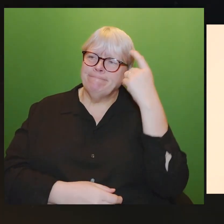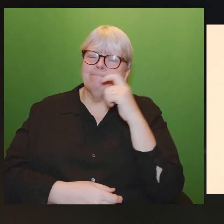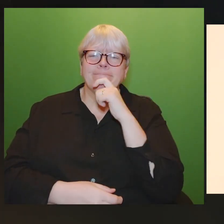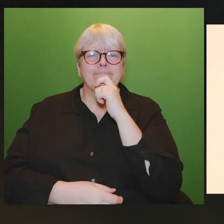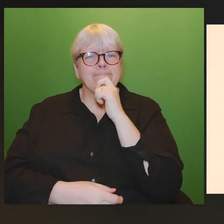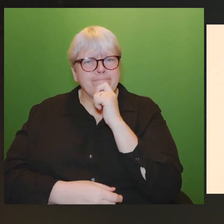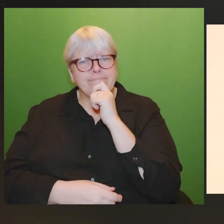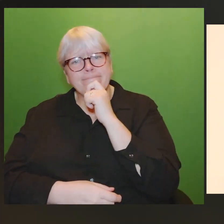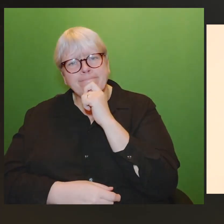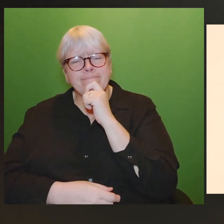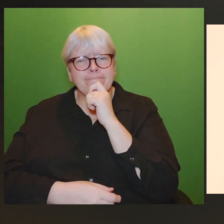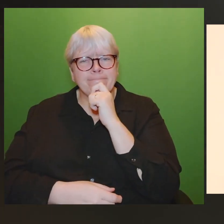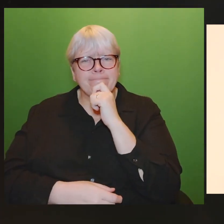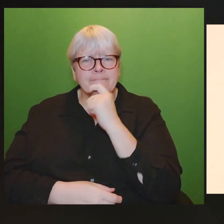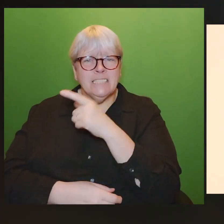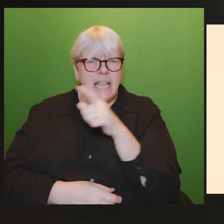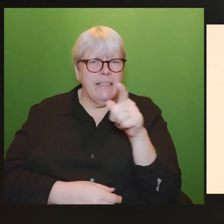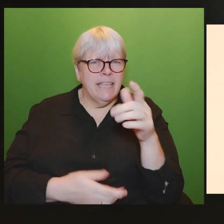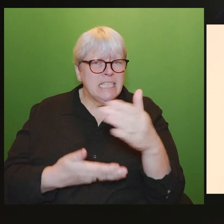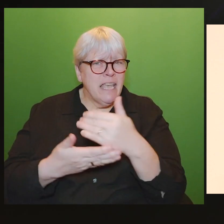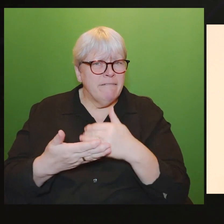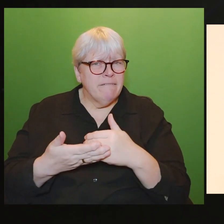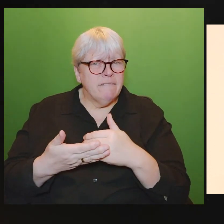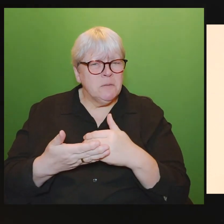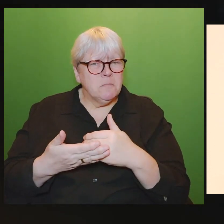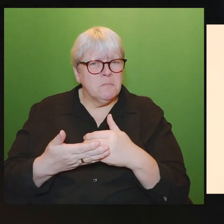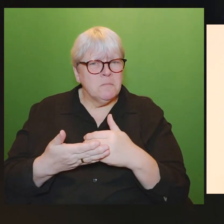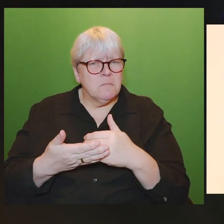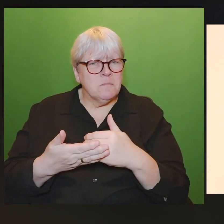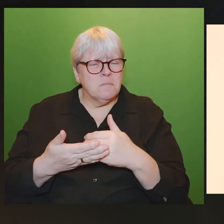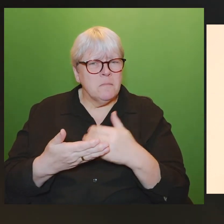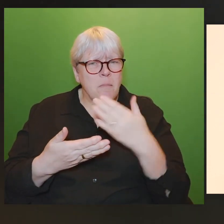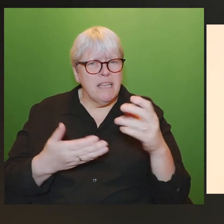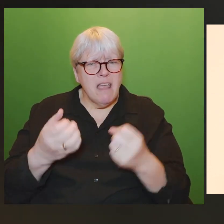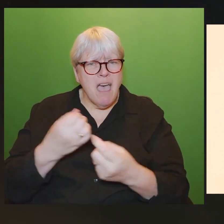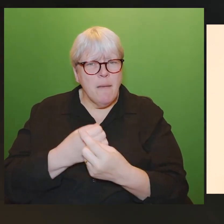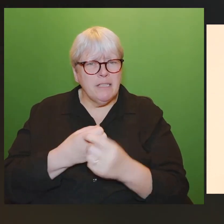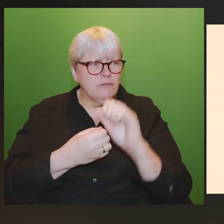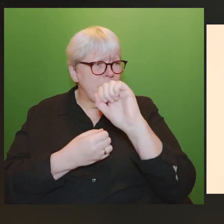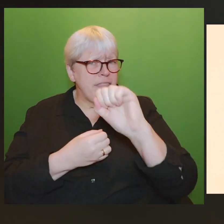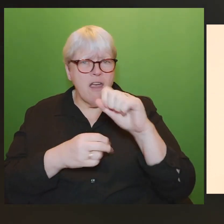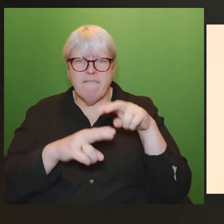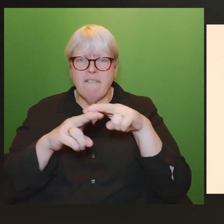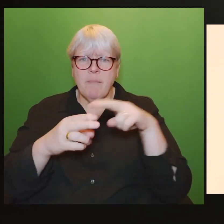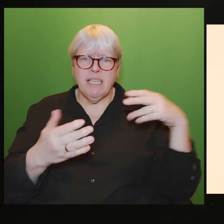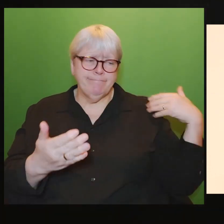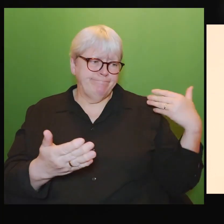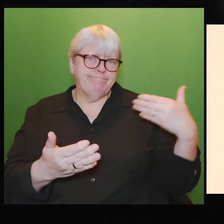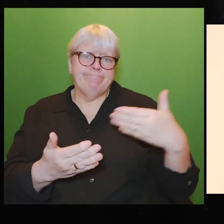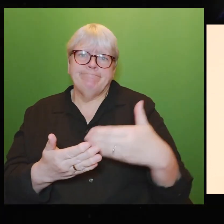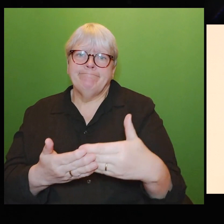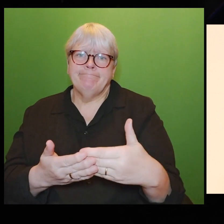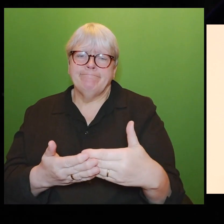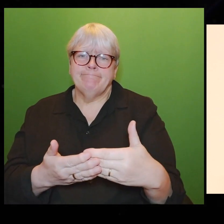I first attended the synagogue in 2015, which was really quite a powerful moment,